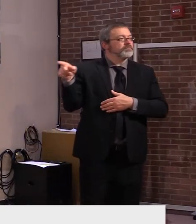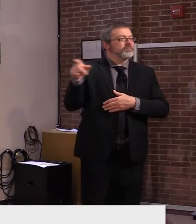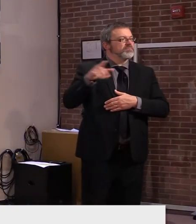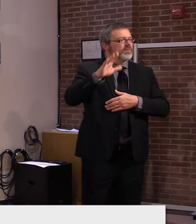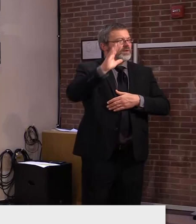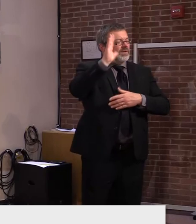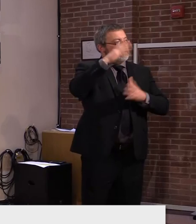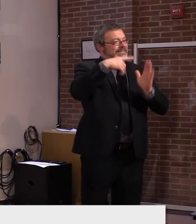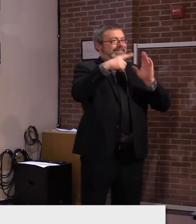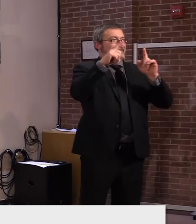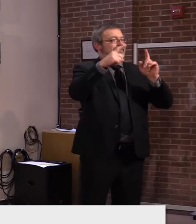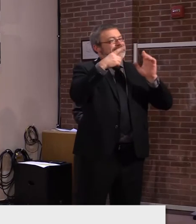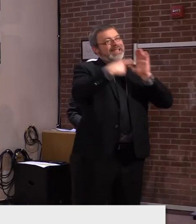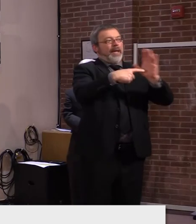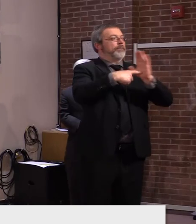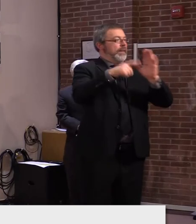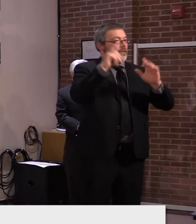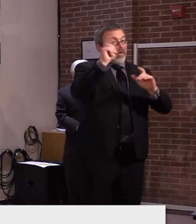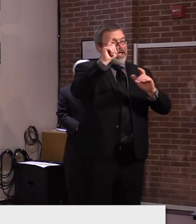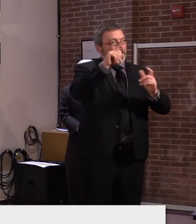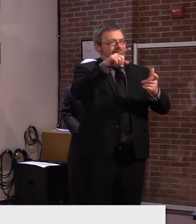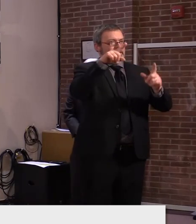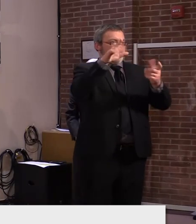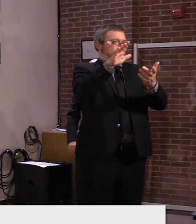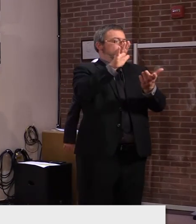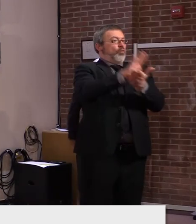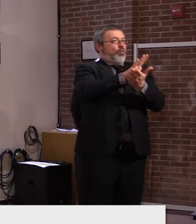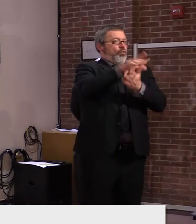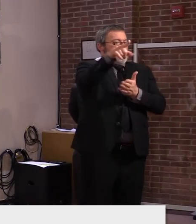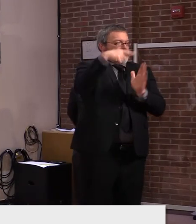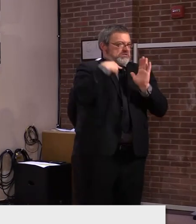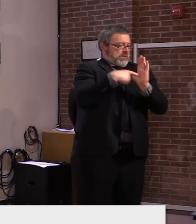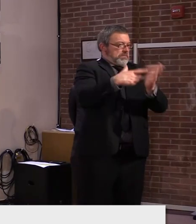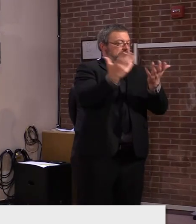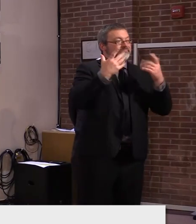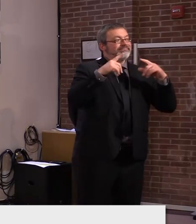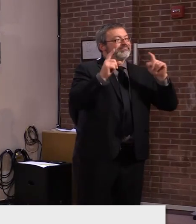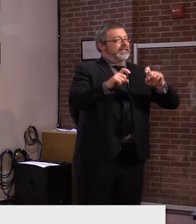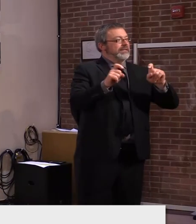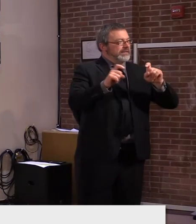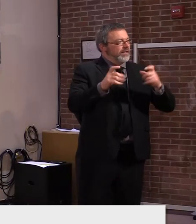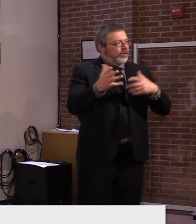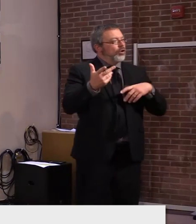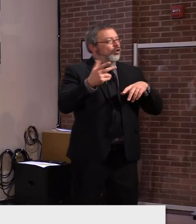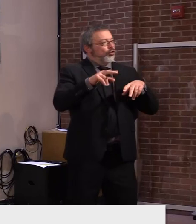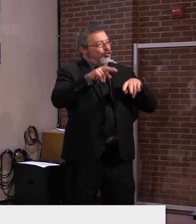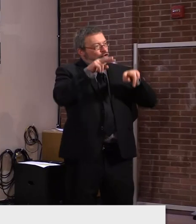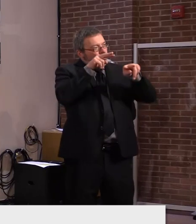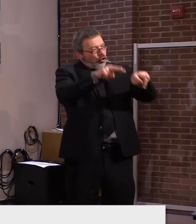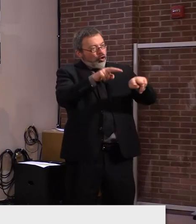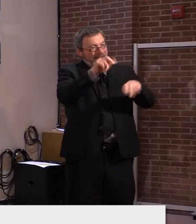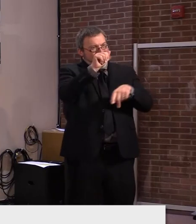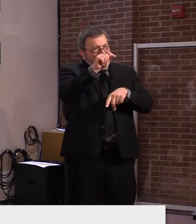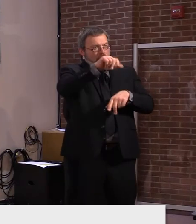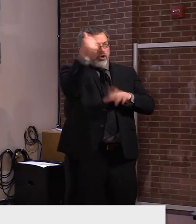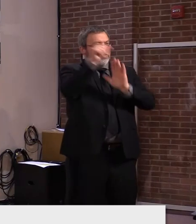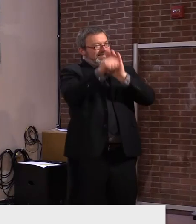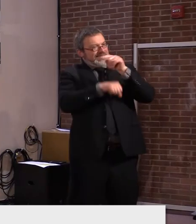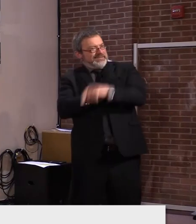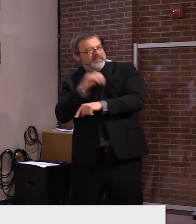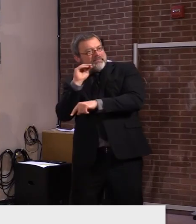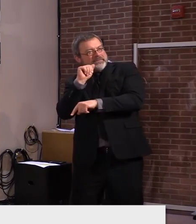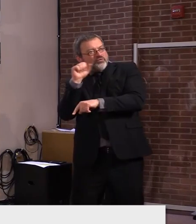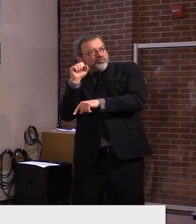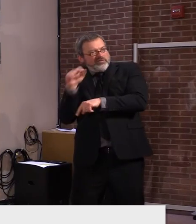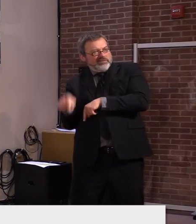from Massachusetts showing that not only does it allow more kids to be in school rather than home in quarantine, but